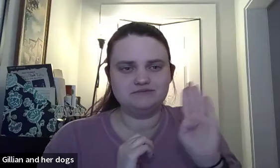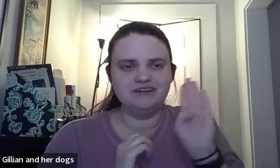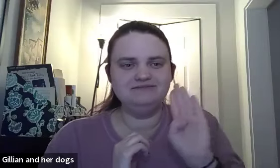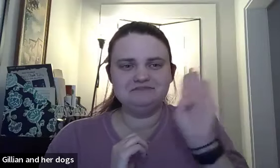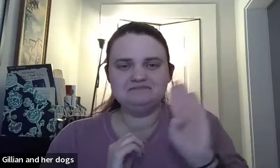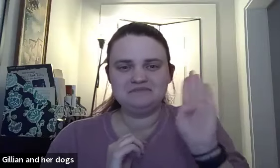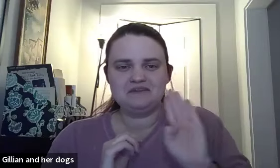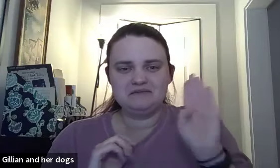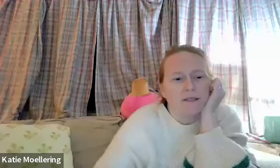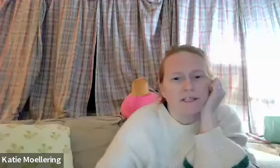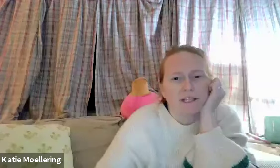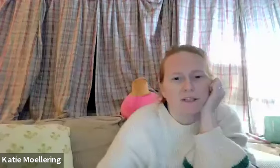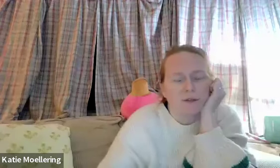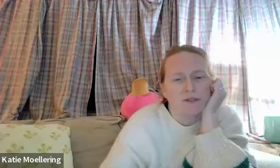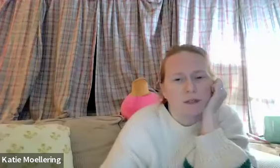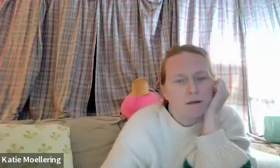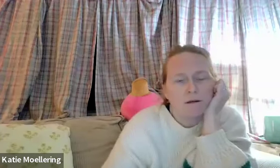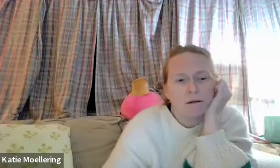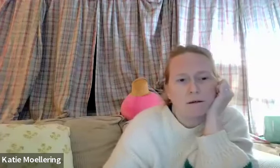knows. Wait, is there a Tuscaloosa?